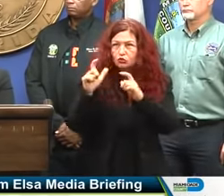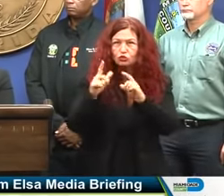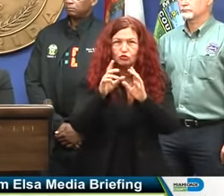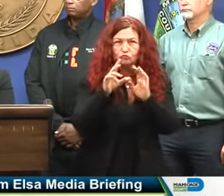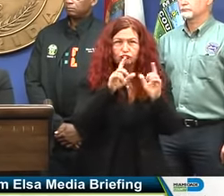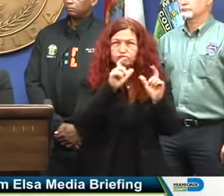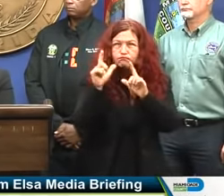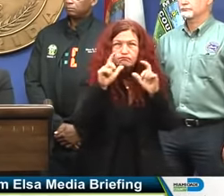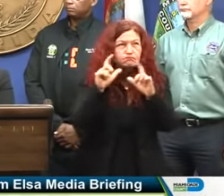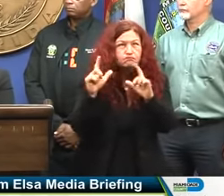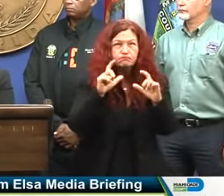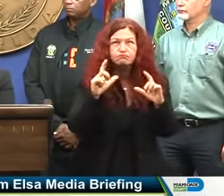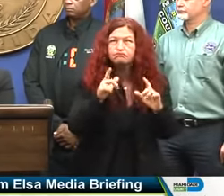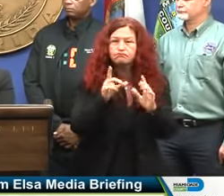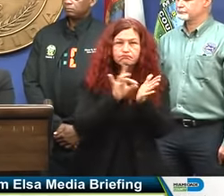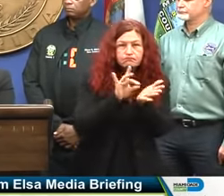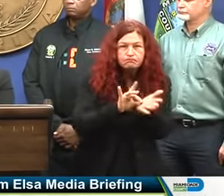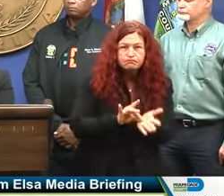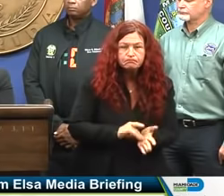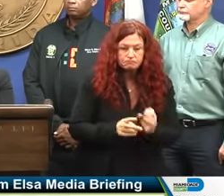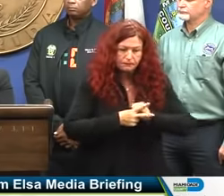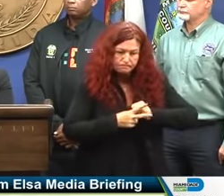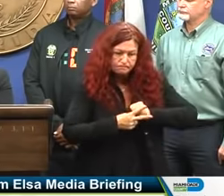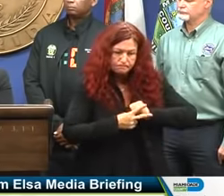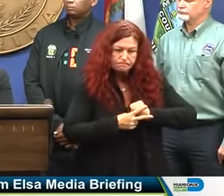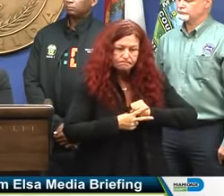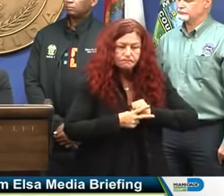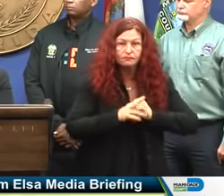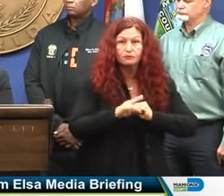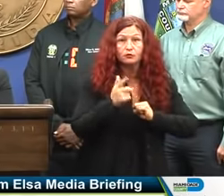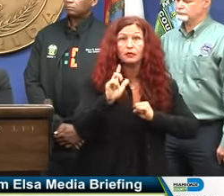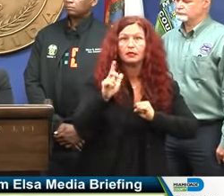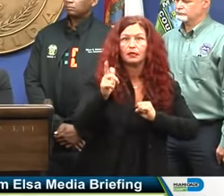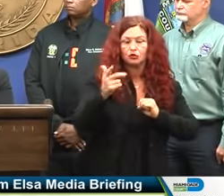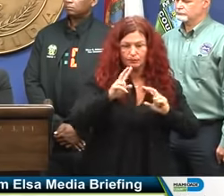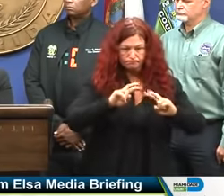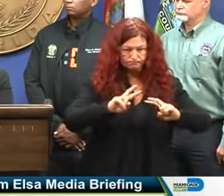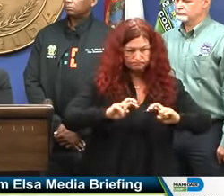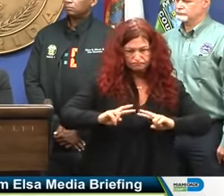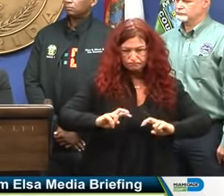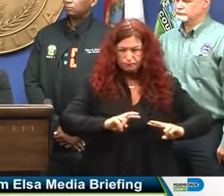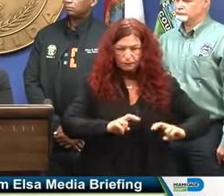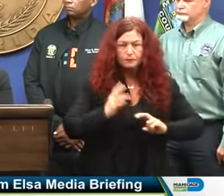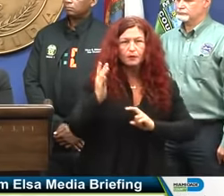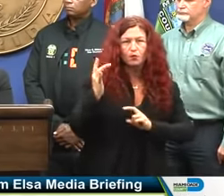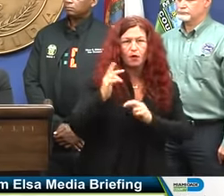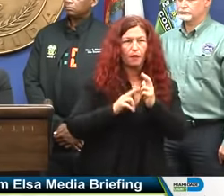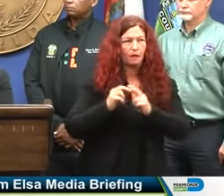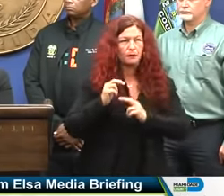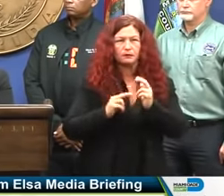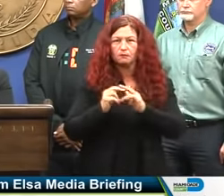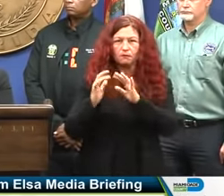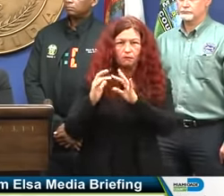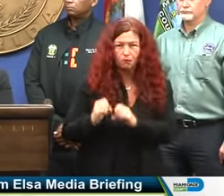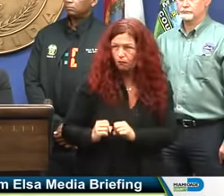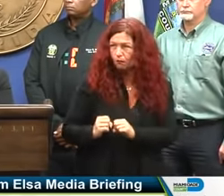teams that have been exploring every part of the building that they had access to. They have been interviewing